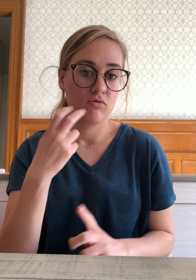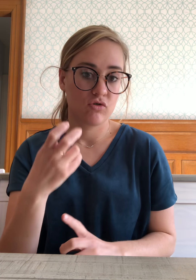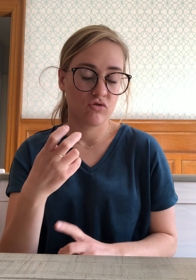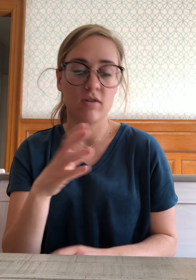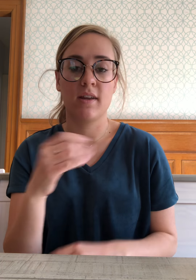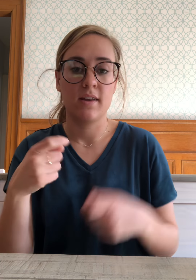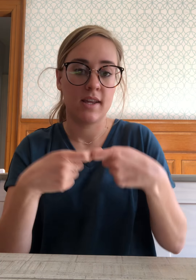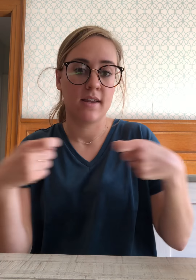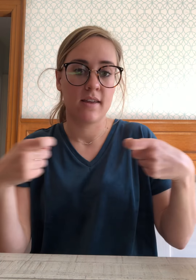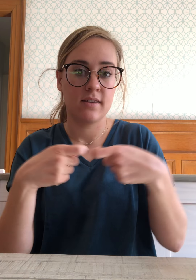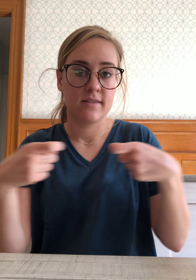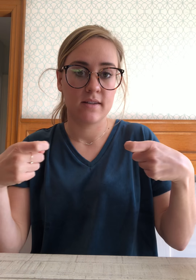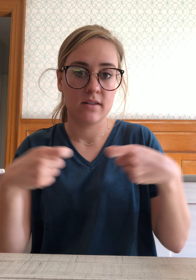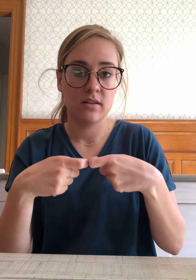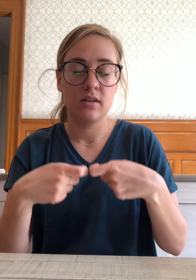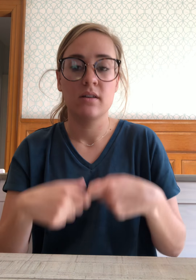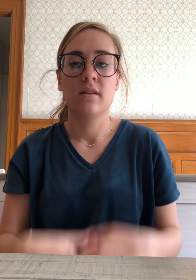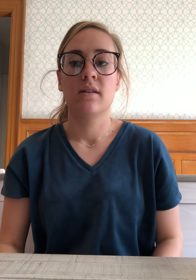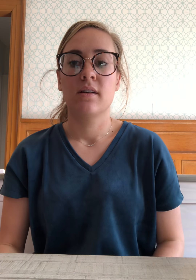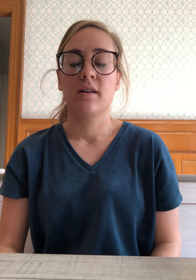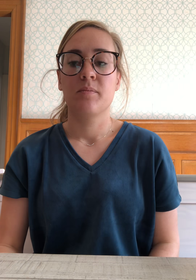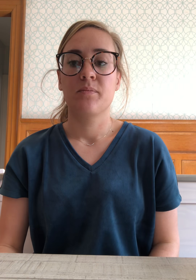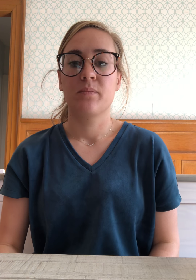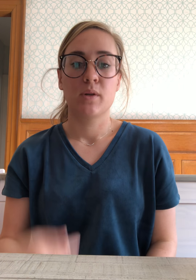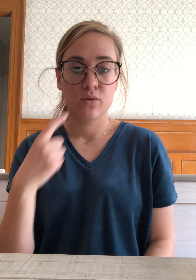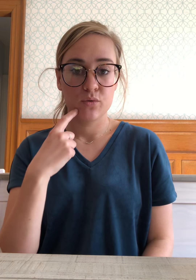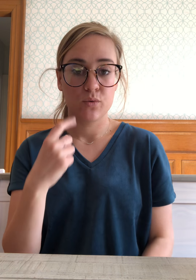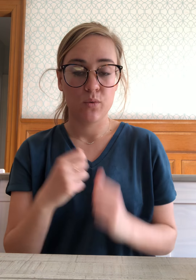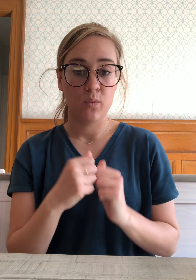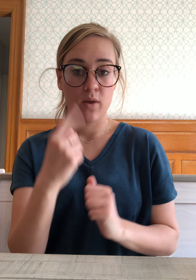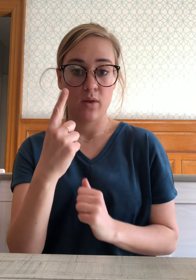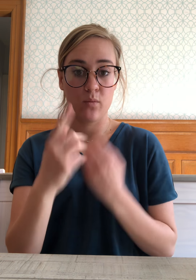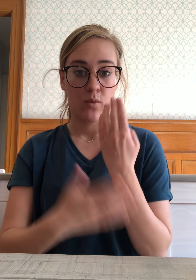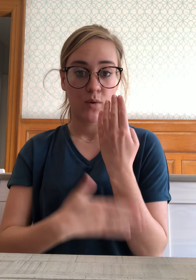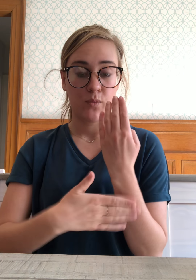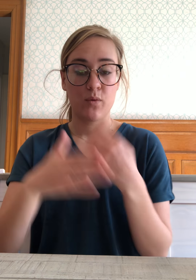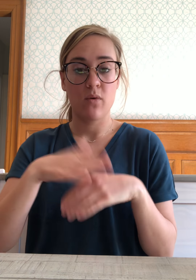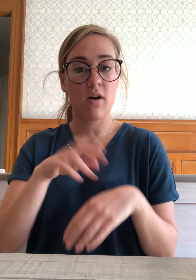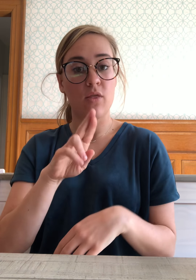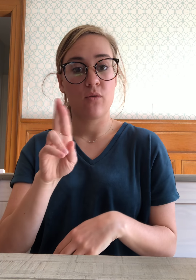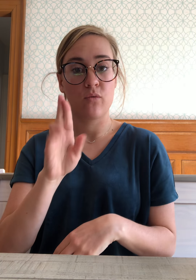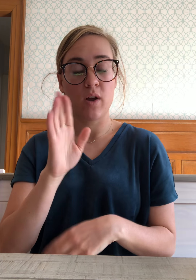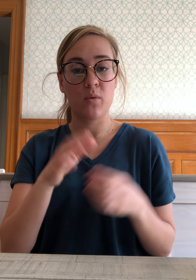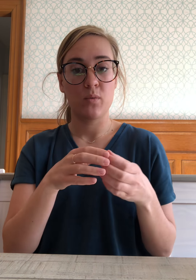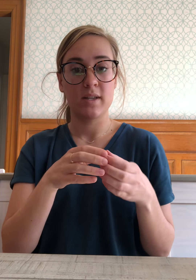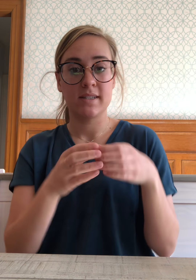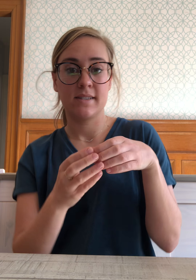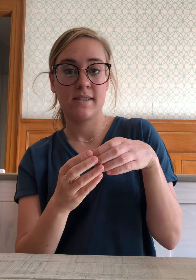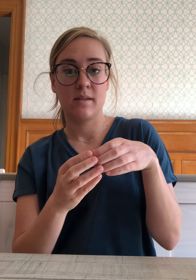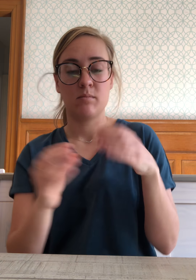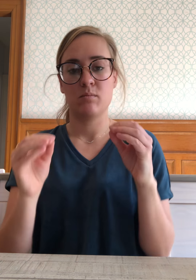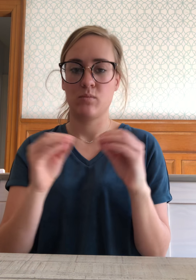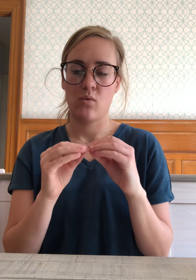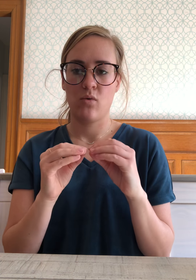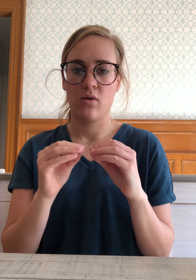elastic. The tooth with 1 root on the right will tip more, as you would expect, than the molar on